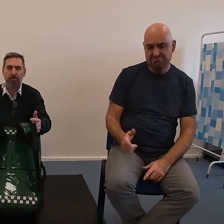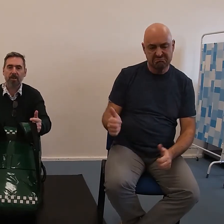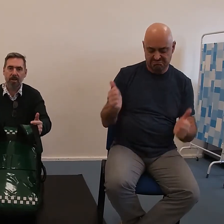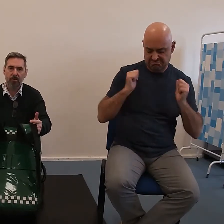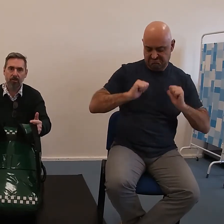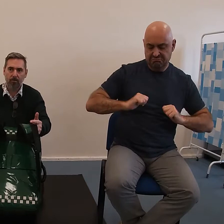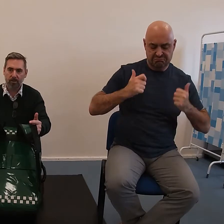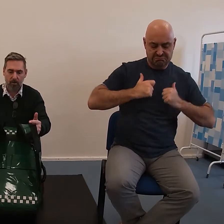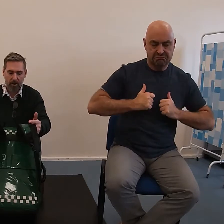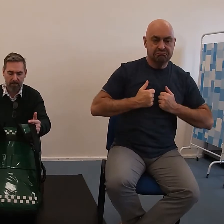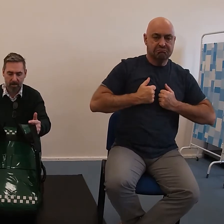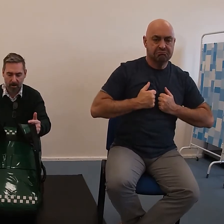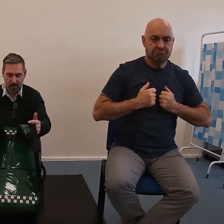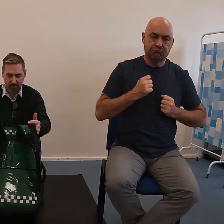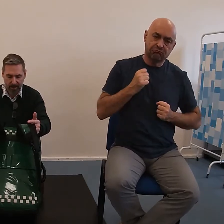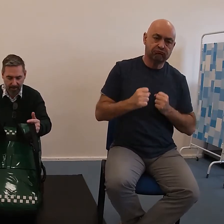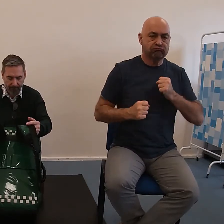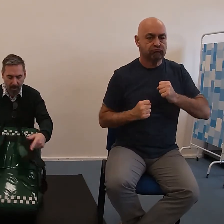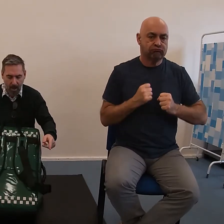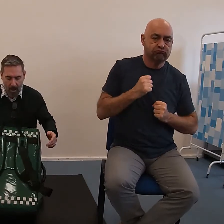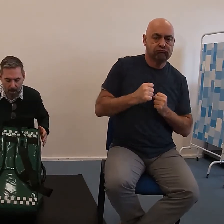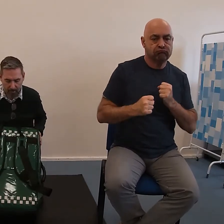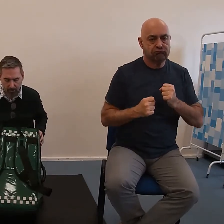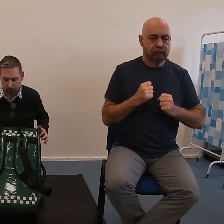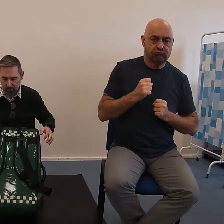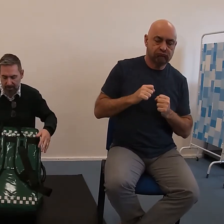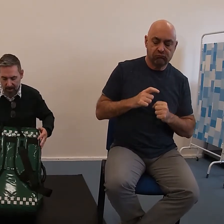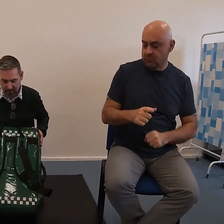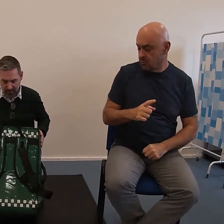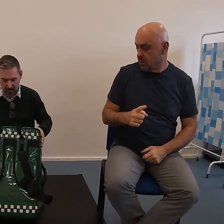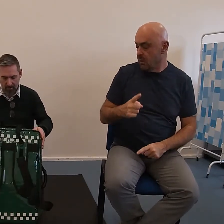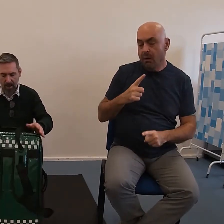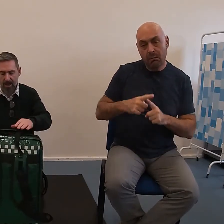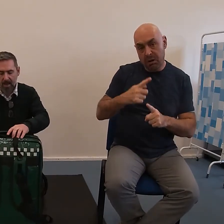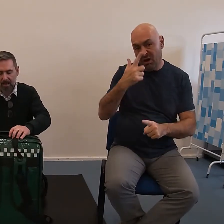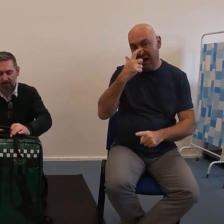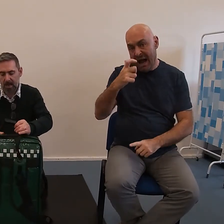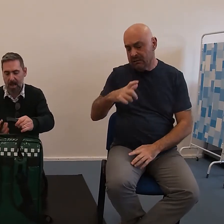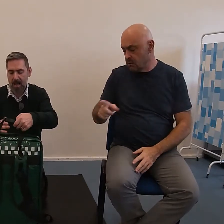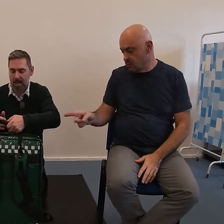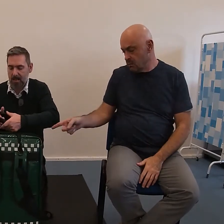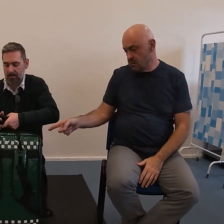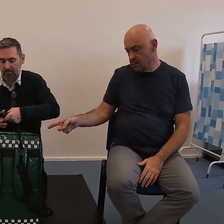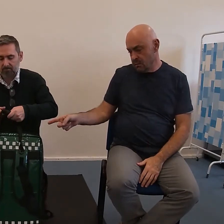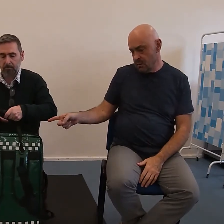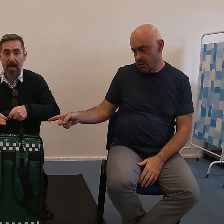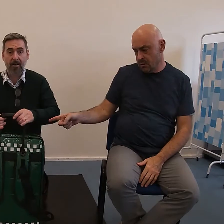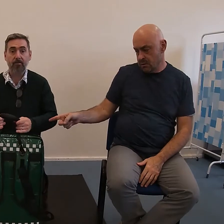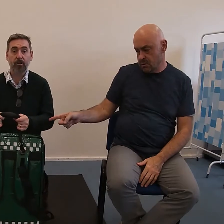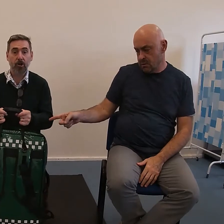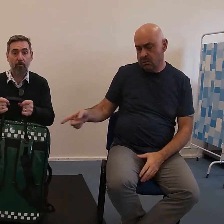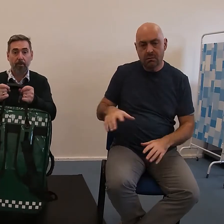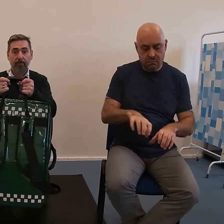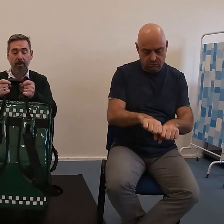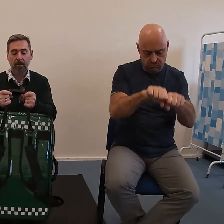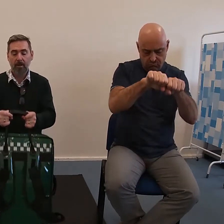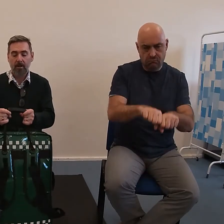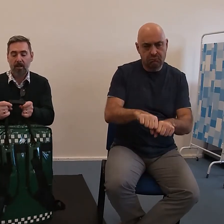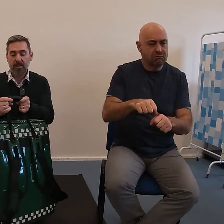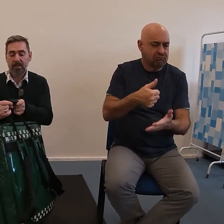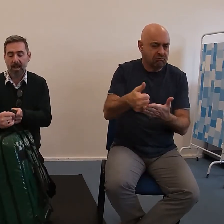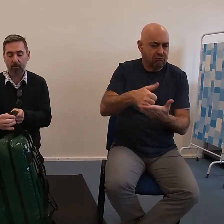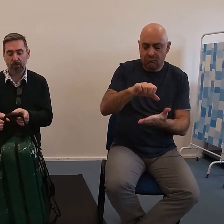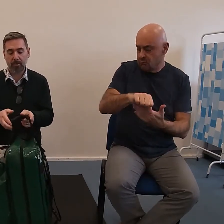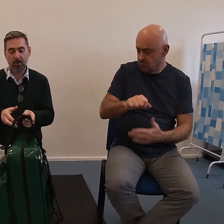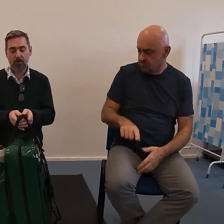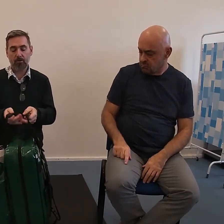back straps and then you can obviously wear it as a rucksack. It can also be carried though as a bag from the top.